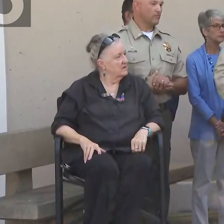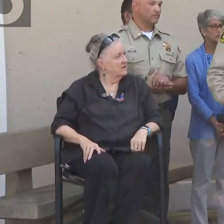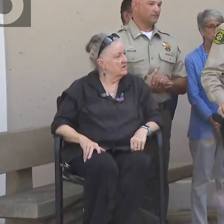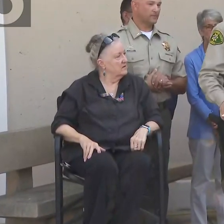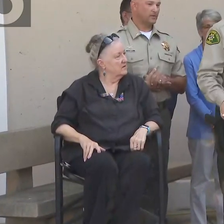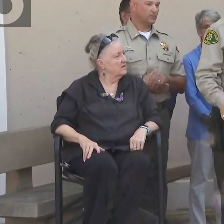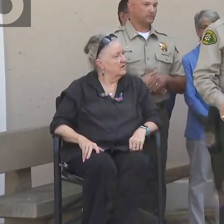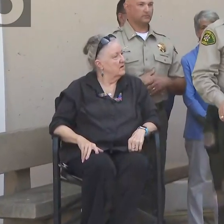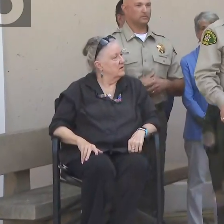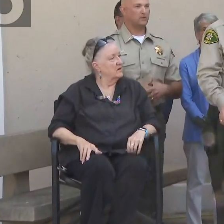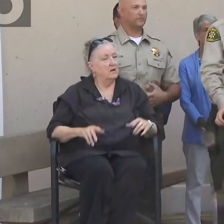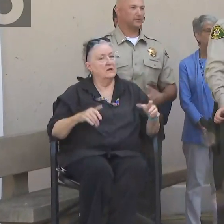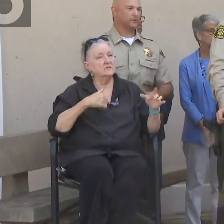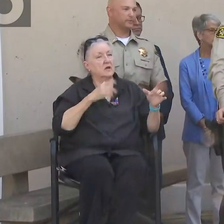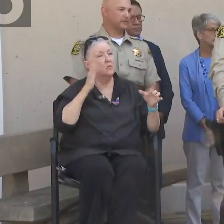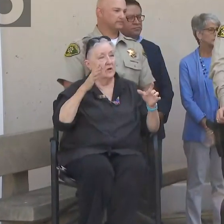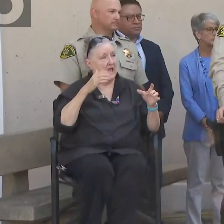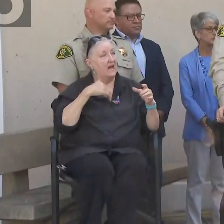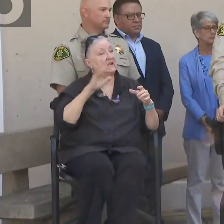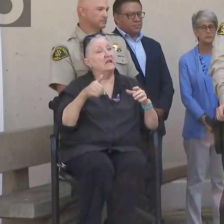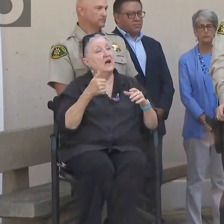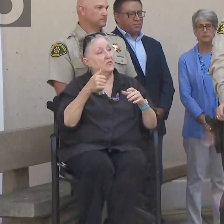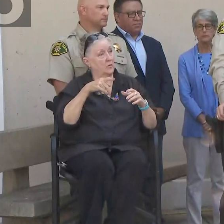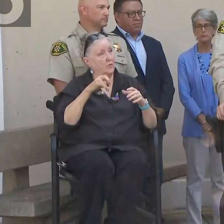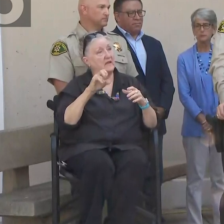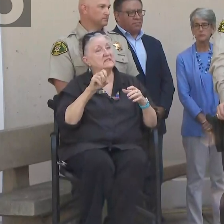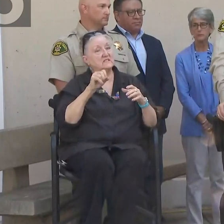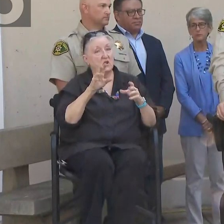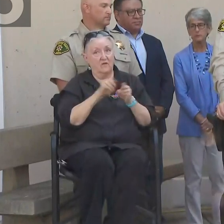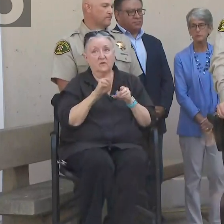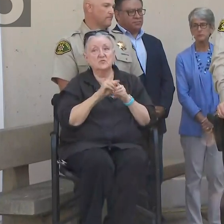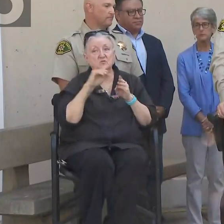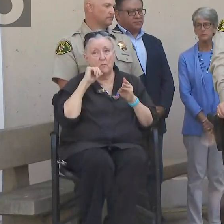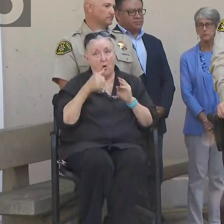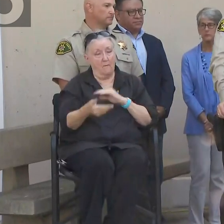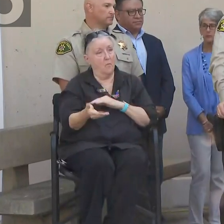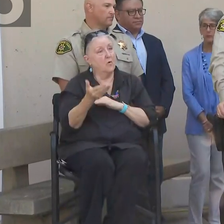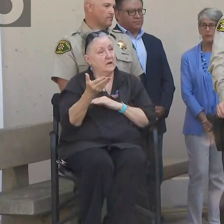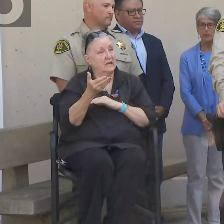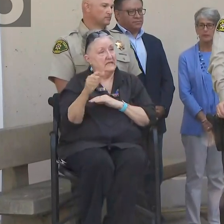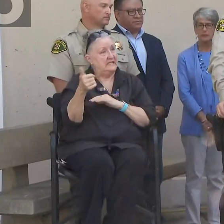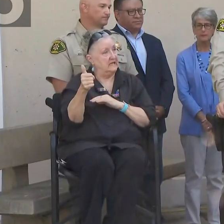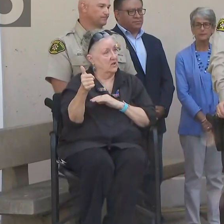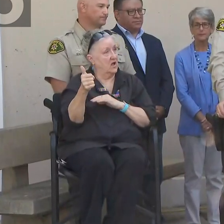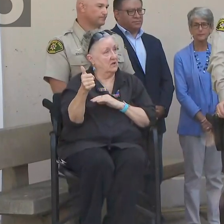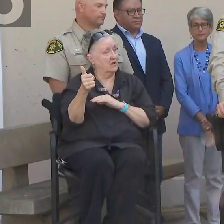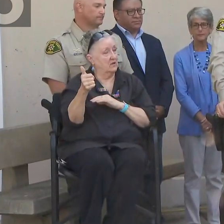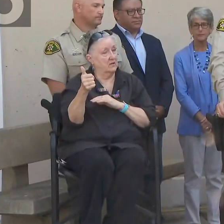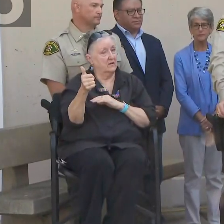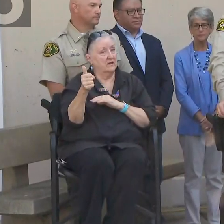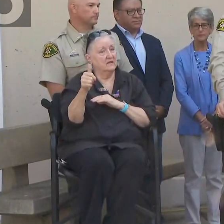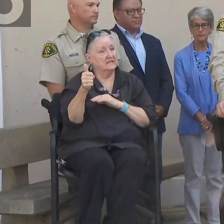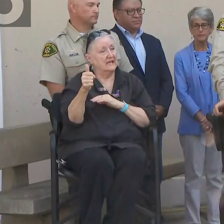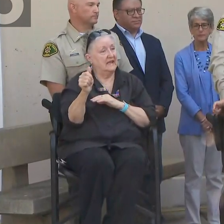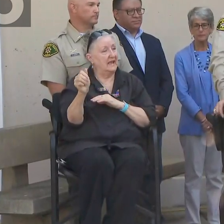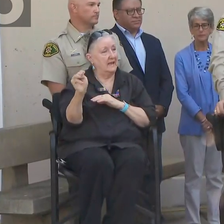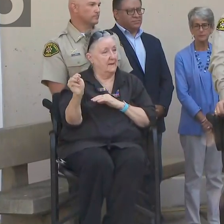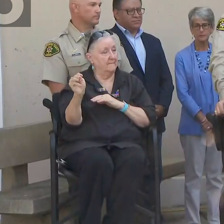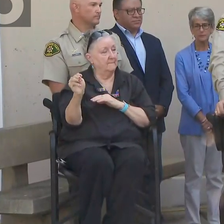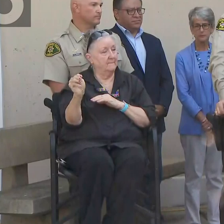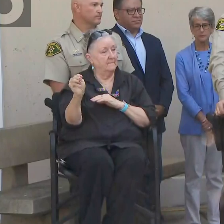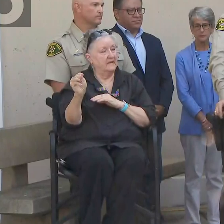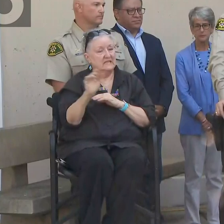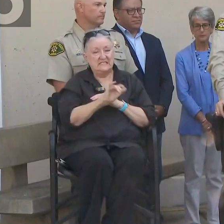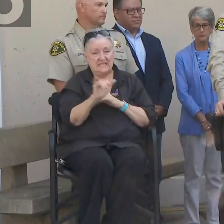Oh, I'm sorry. We will be holding another press conference tomorrow morning at 10 o'clock, 10 a.m.,